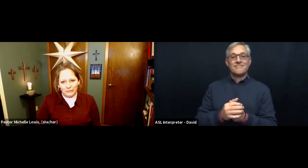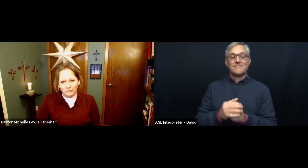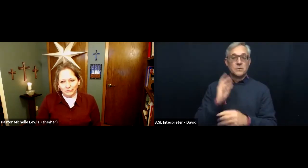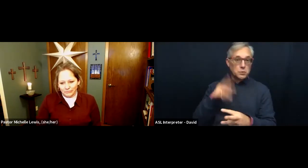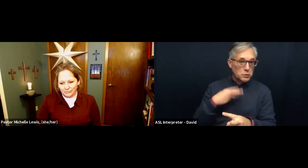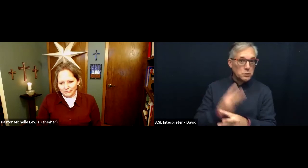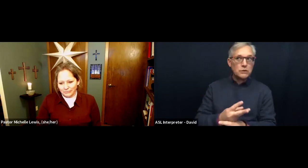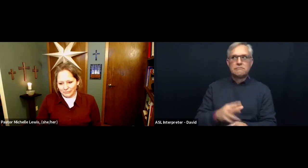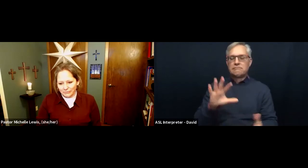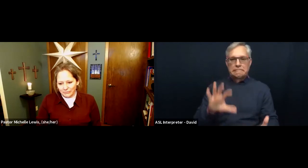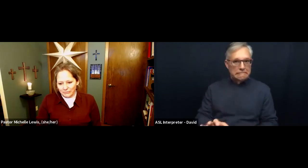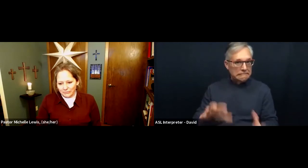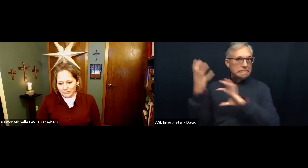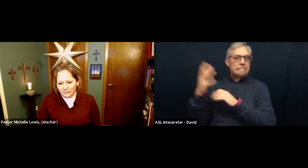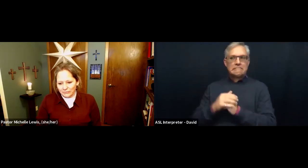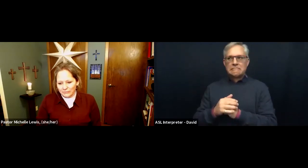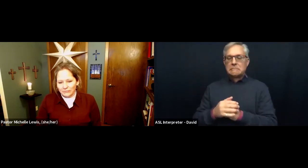revealed.